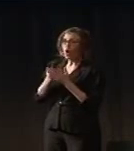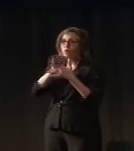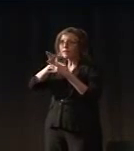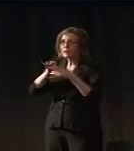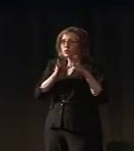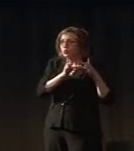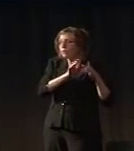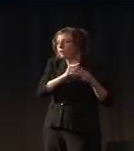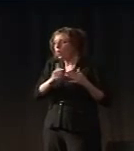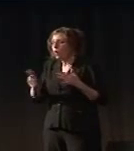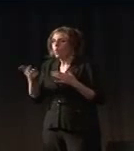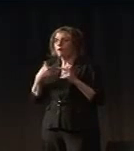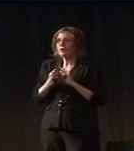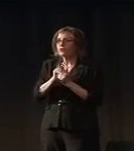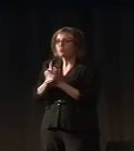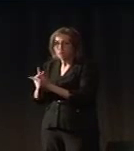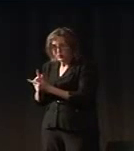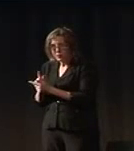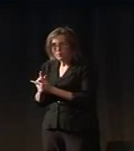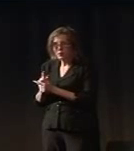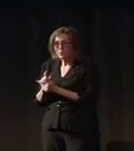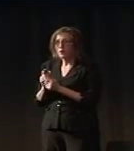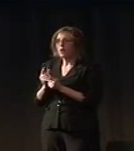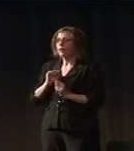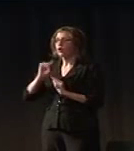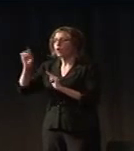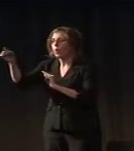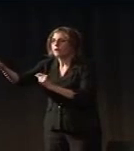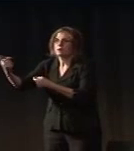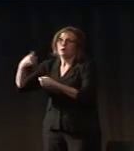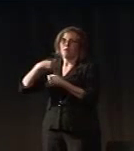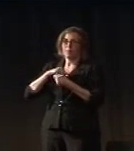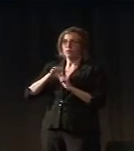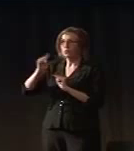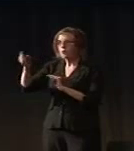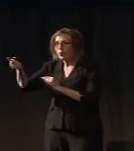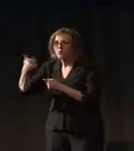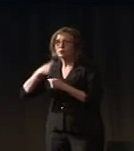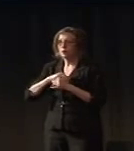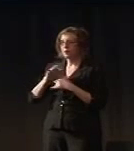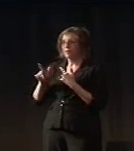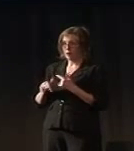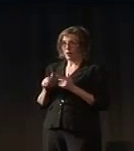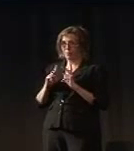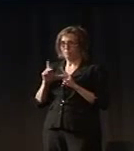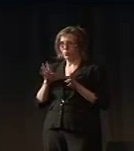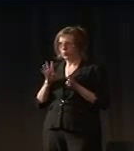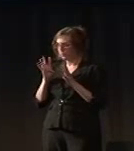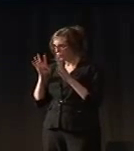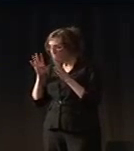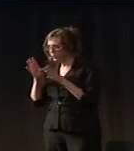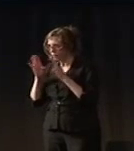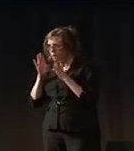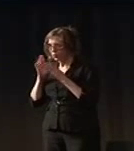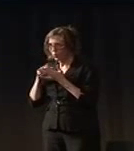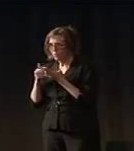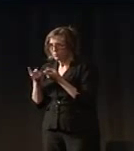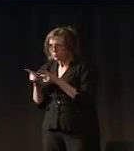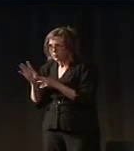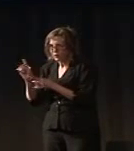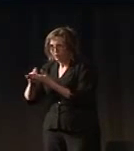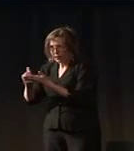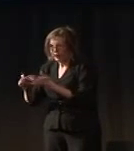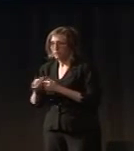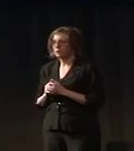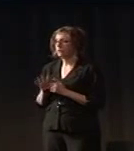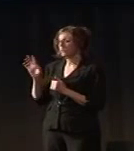but beyond. And in fact, it was the circulation, the goings and the comings back, that commanded the attention next. And this is when Latour